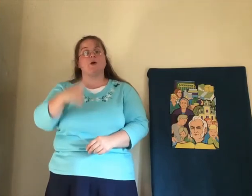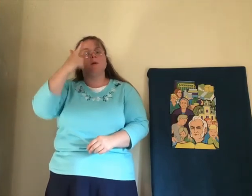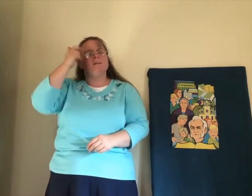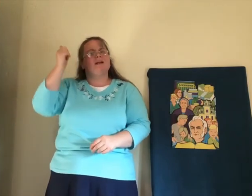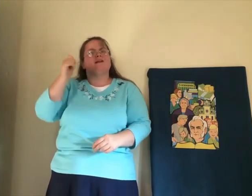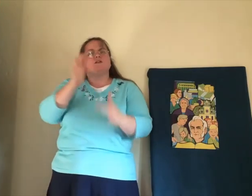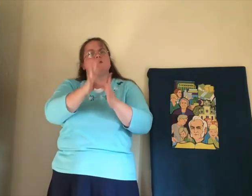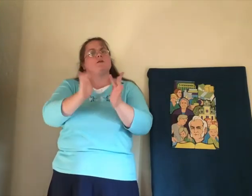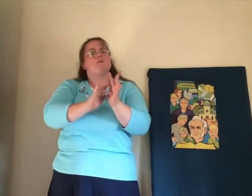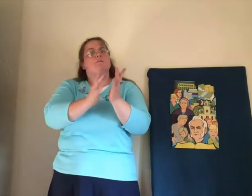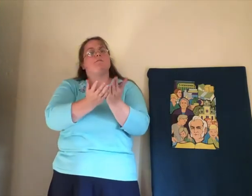And God honored that.